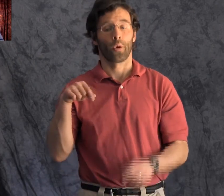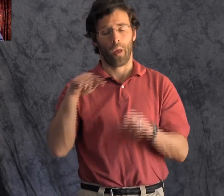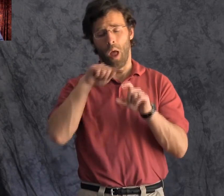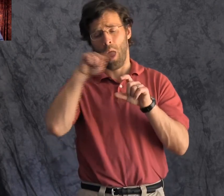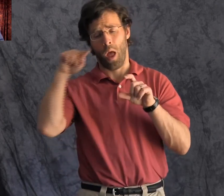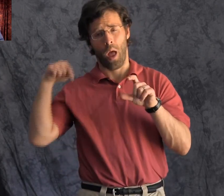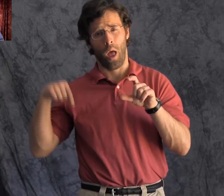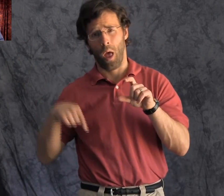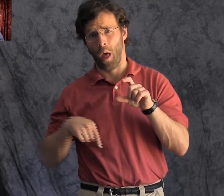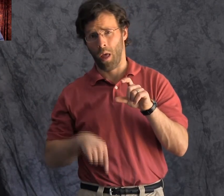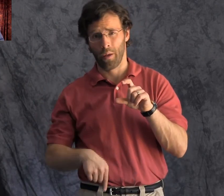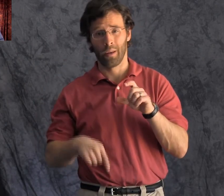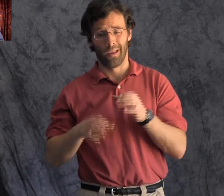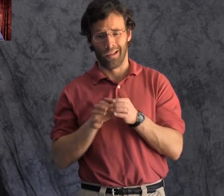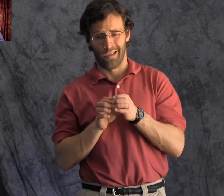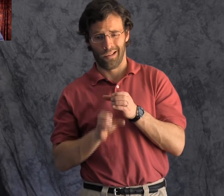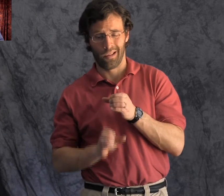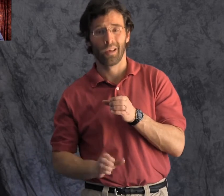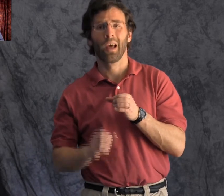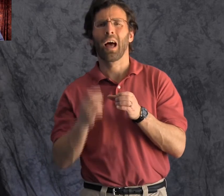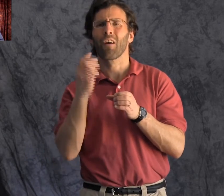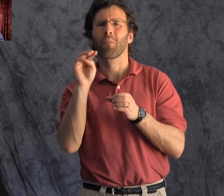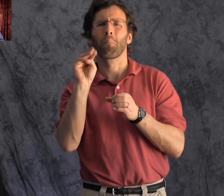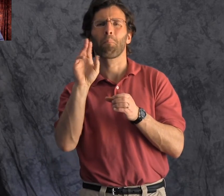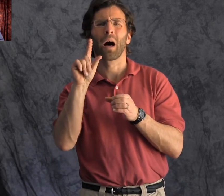collectively. Material will move out of the body through the